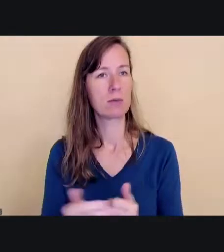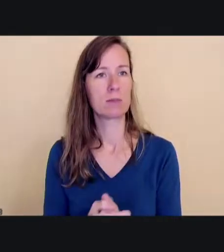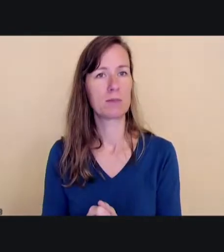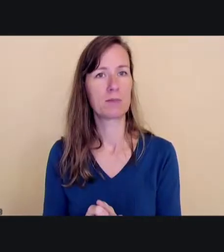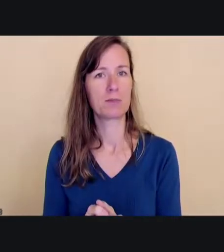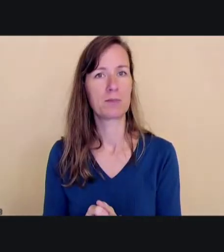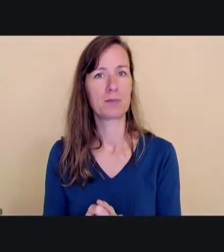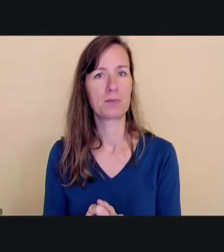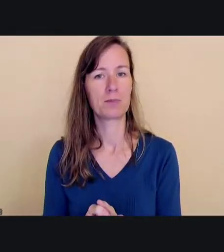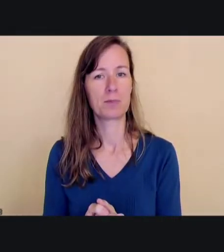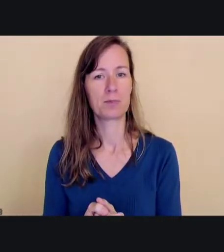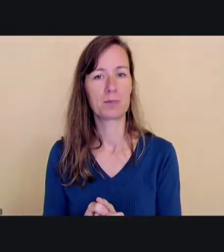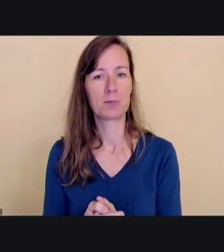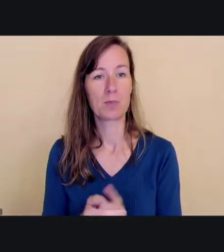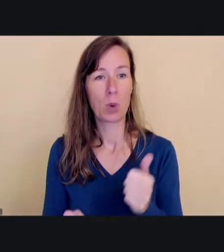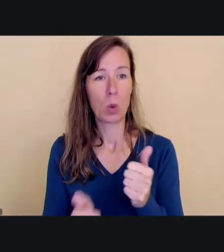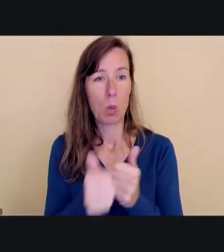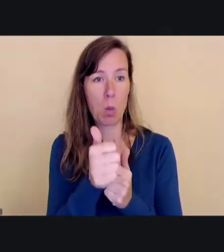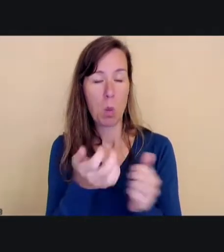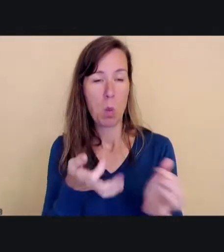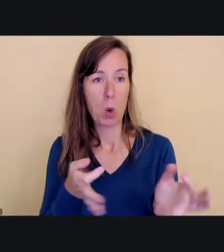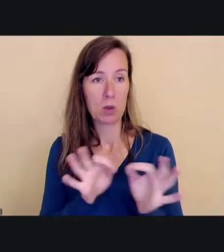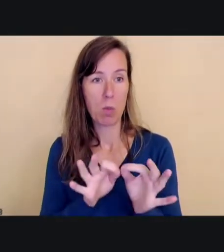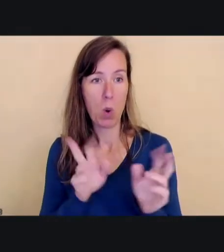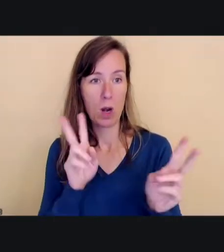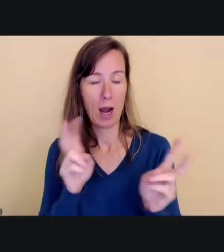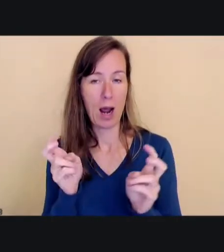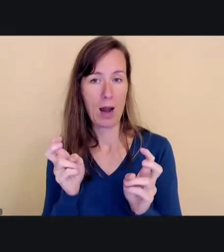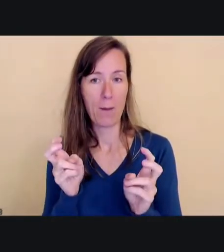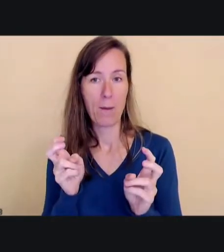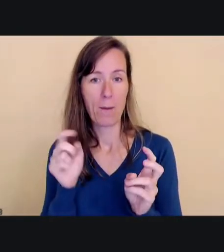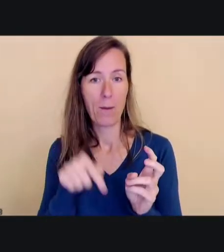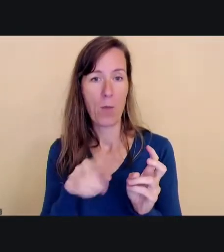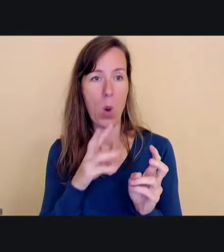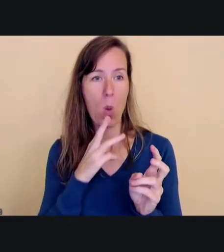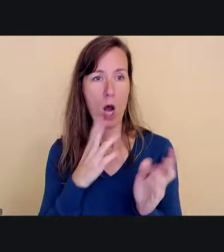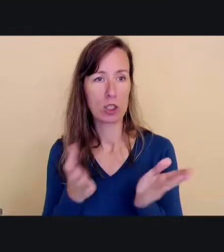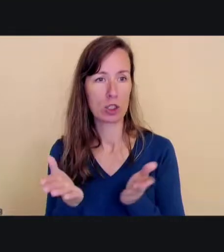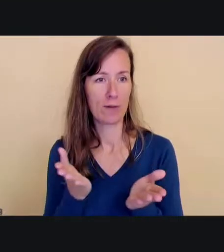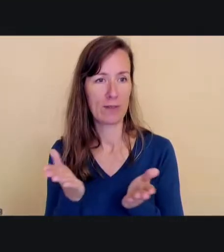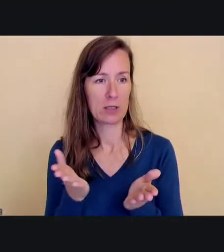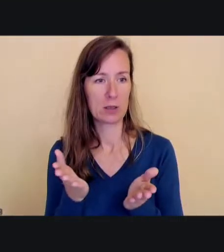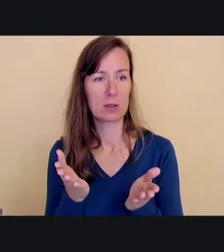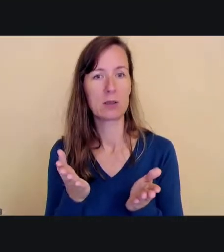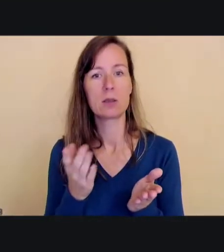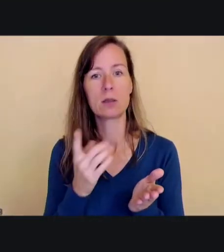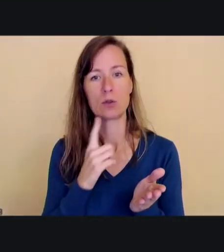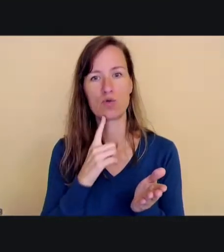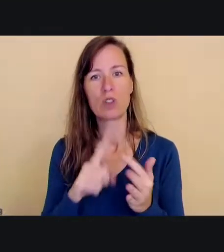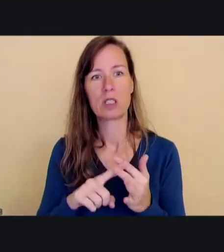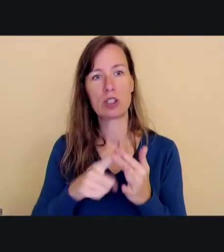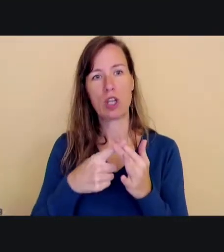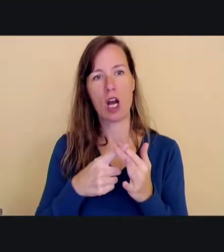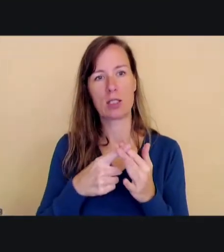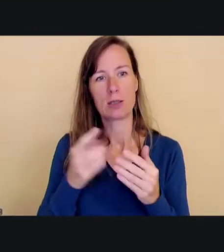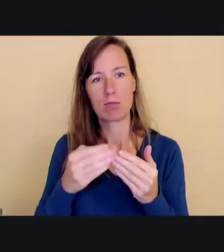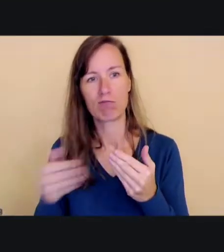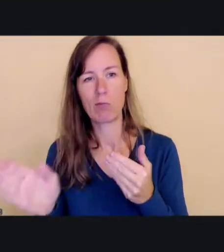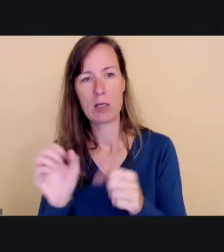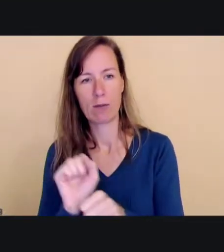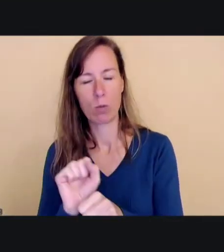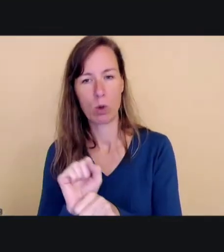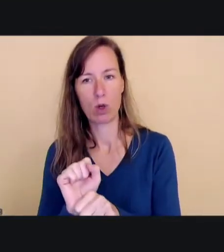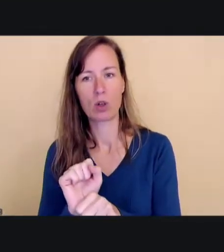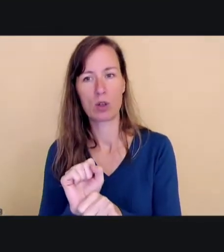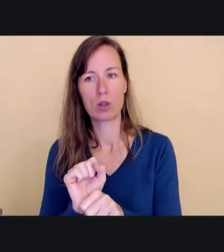cutting to probably the most important item is the water service, which really kicks off the rest of the work and the start of